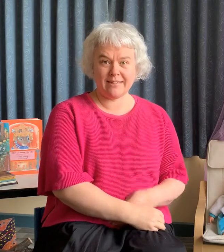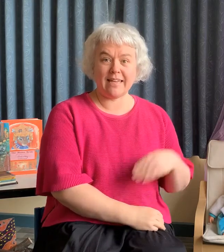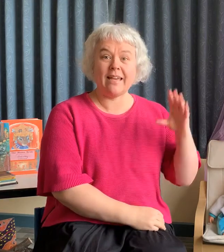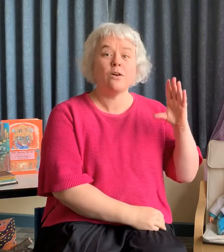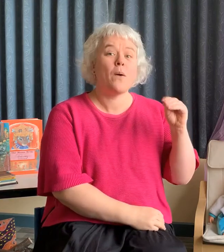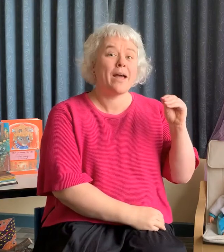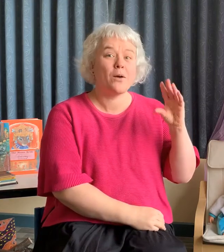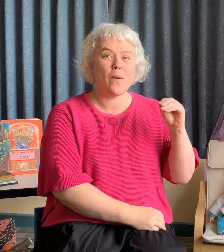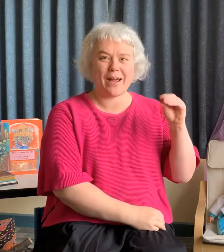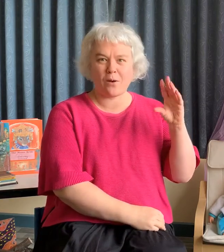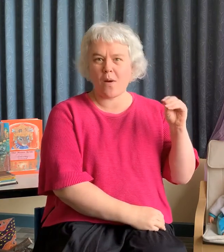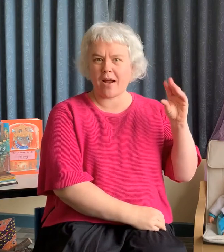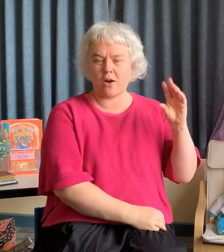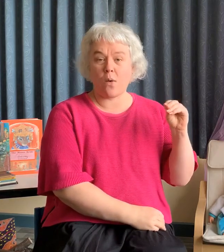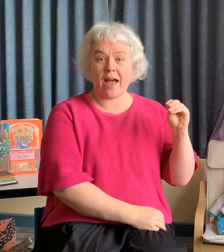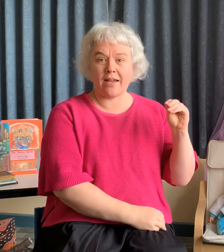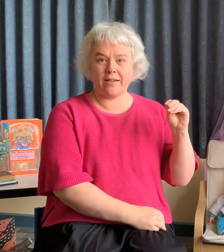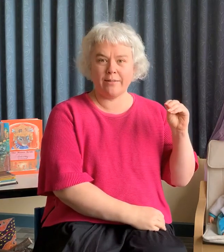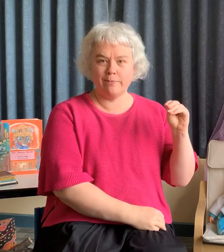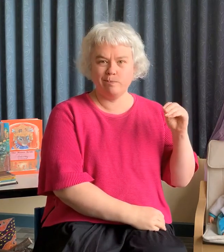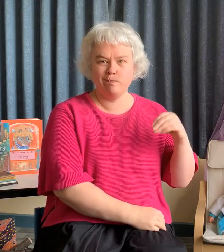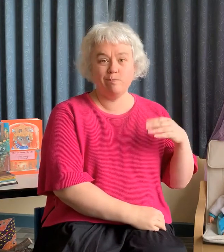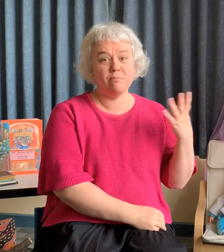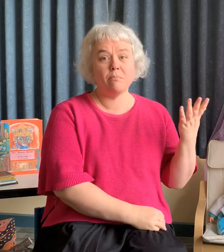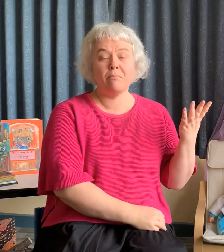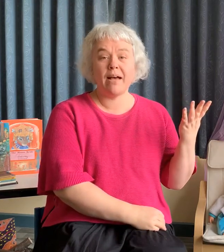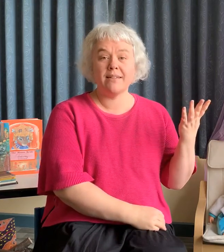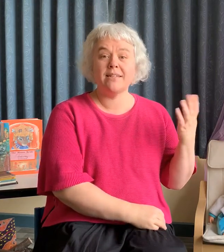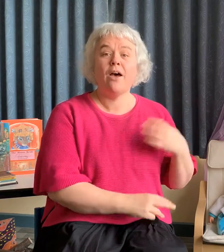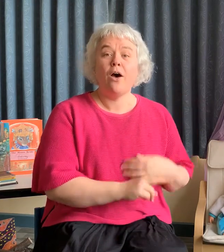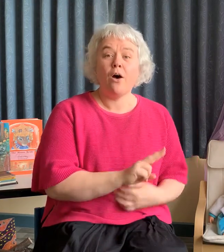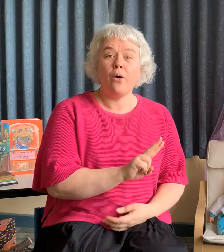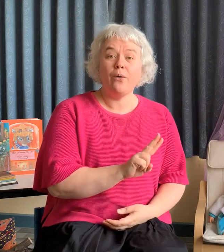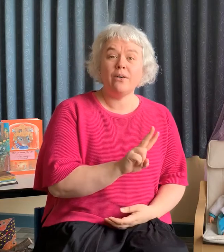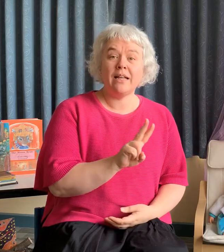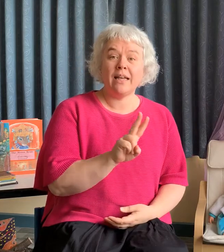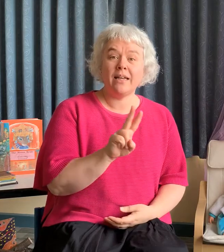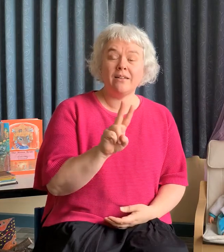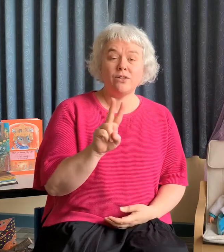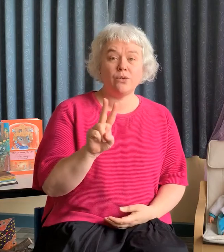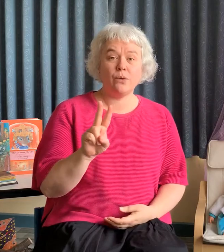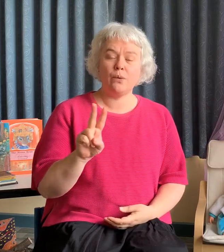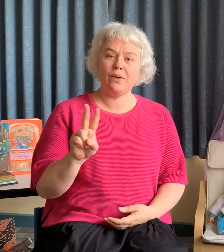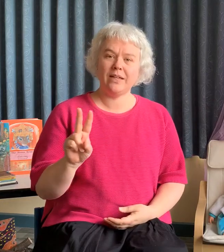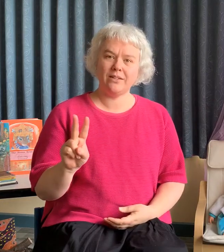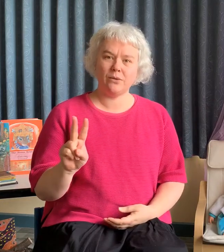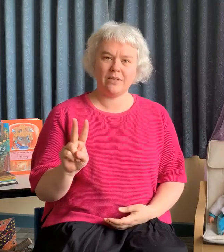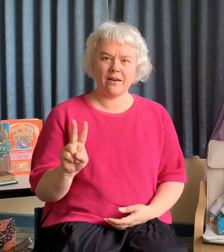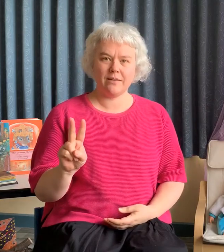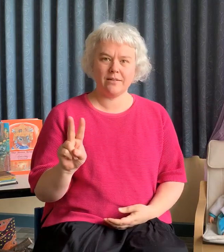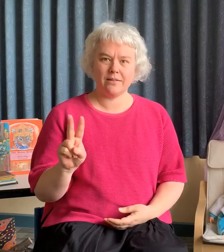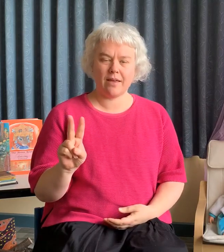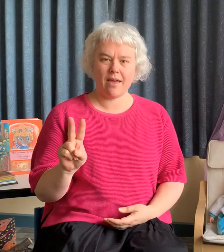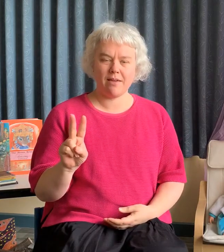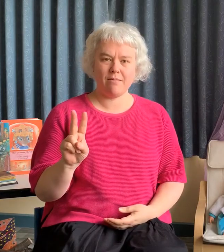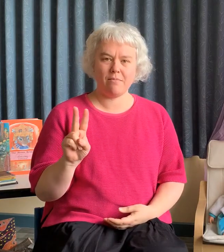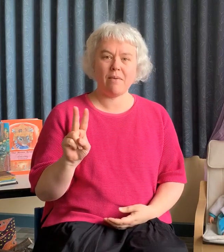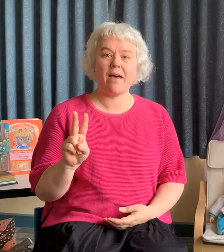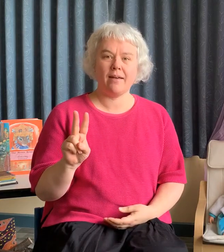said quack, quack, quack, quack, but only two little ducks came back.